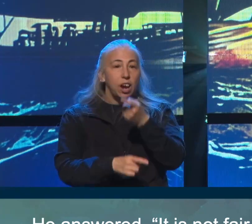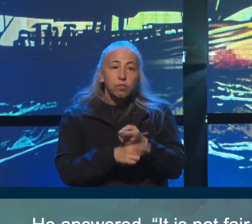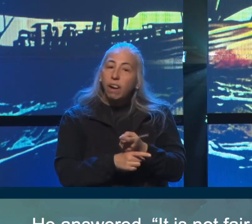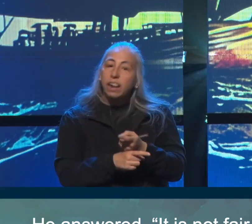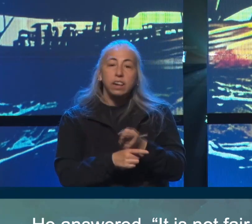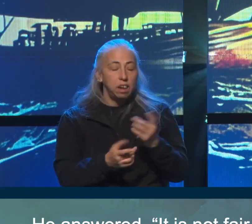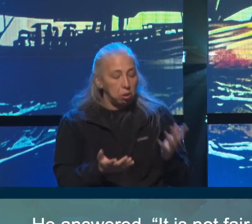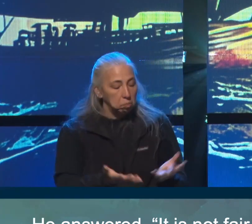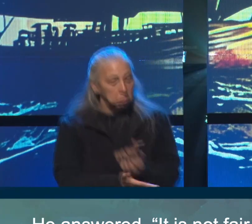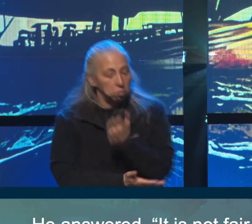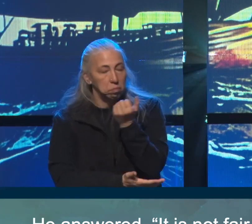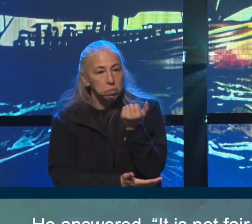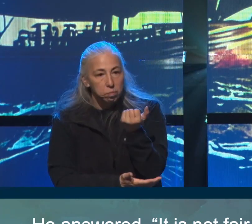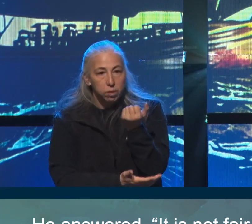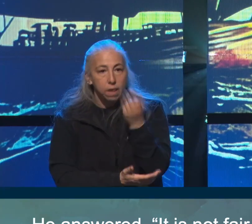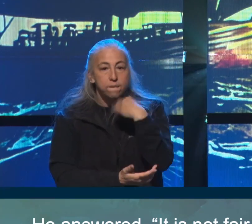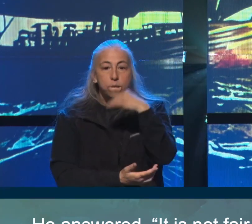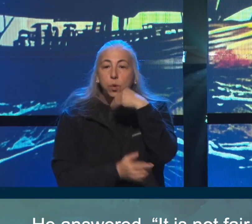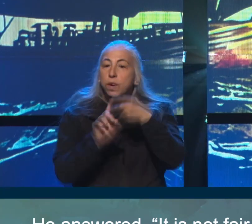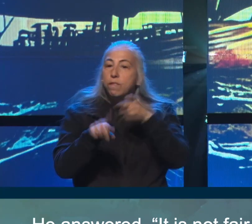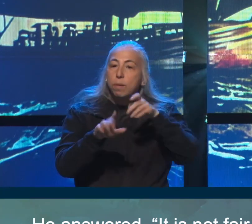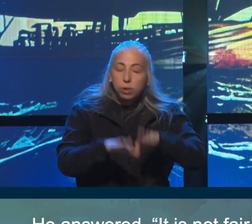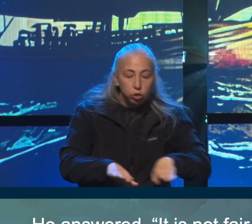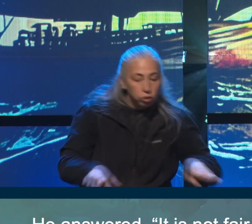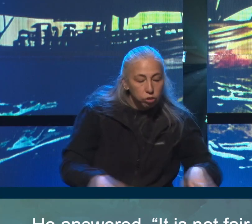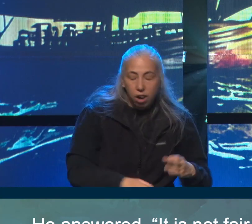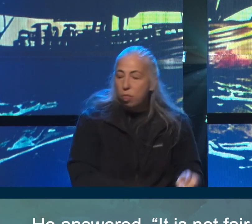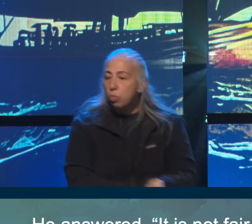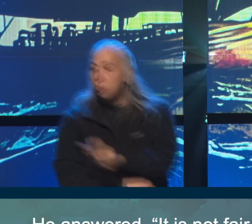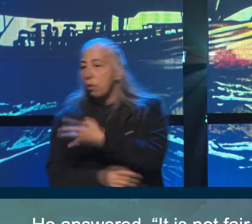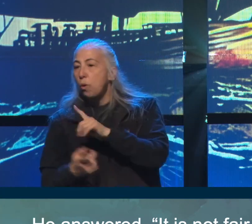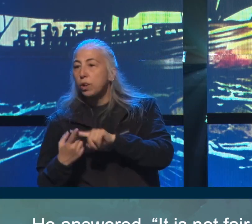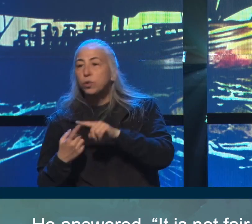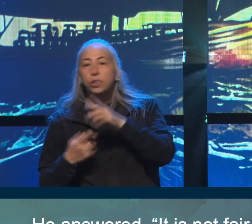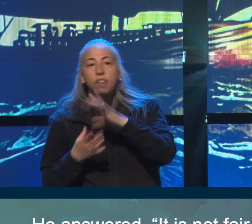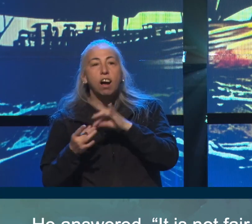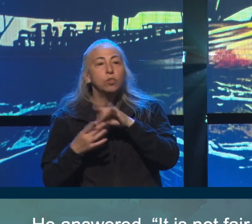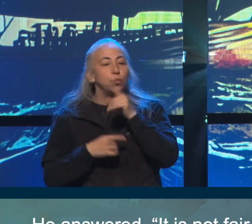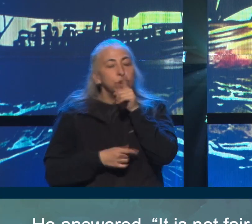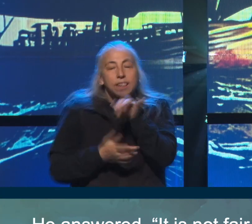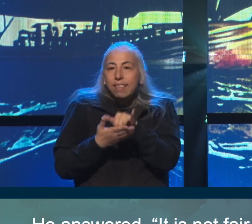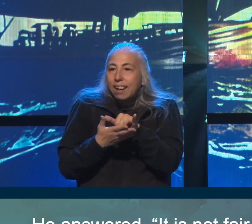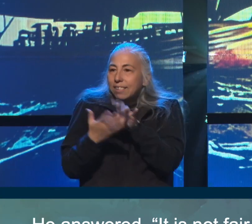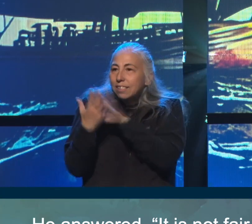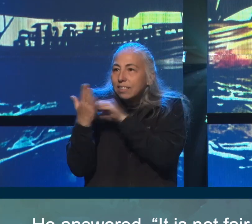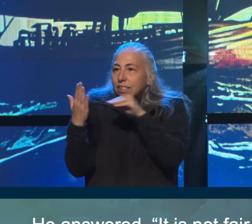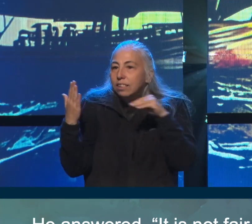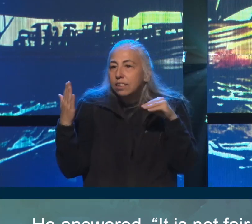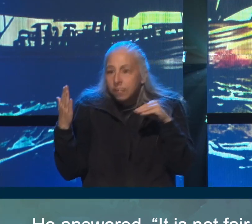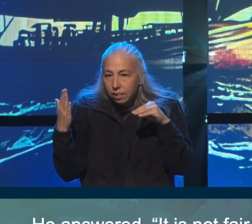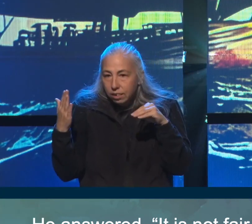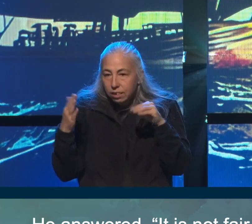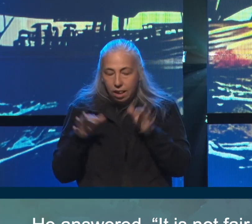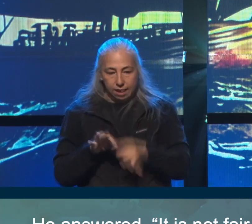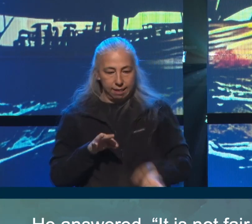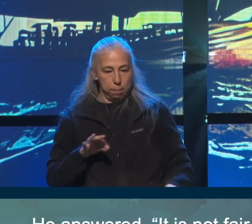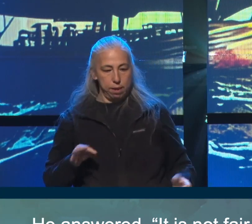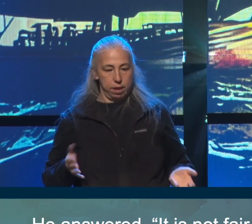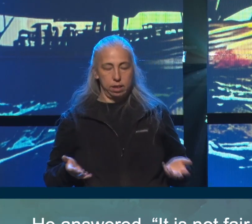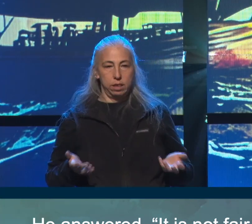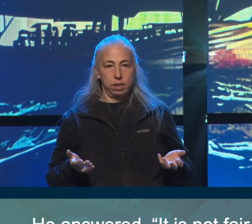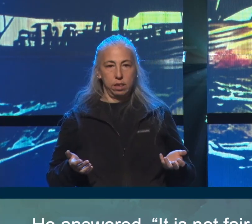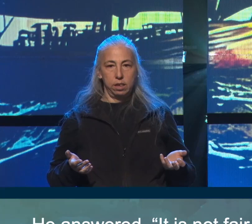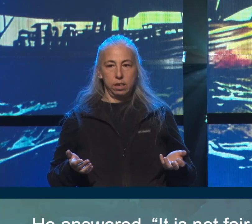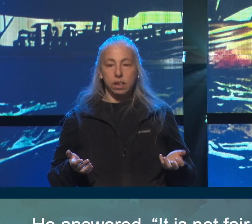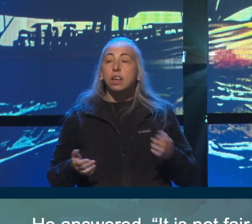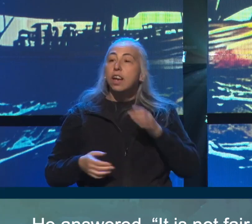and throw it to the dogs." He quotes this like awful parable, this little statement, this little quip.